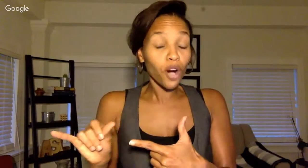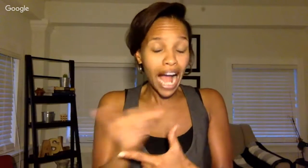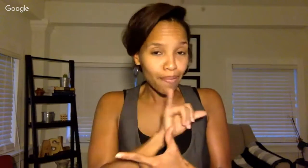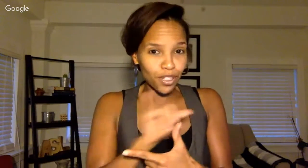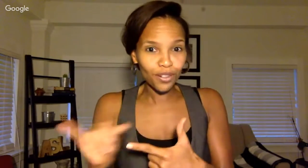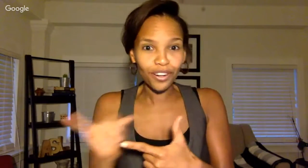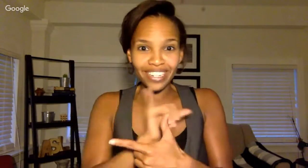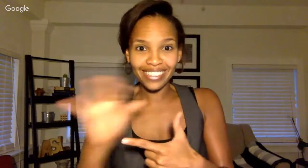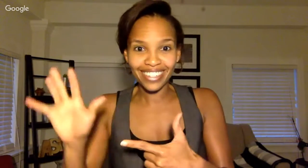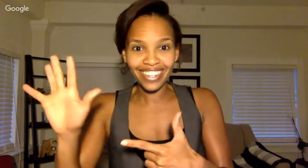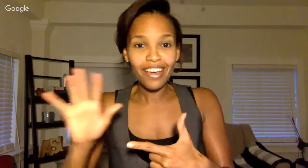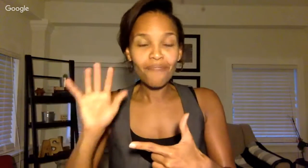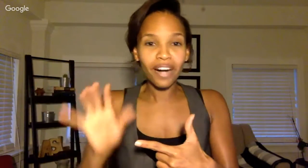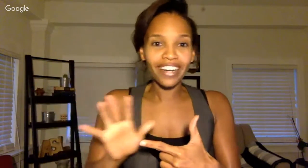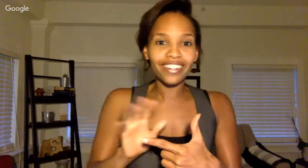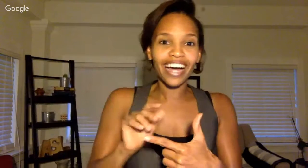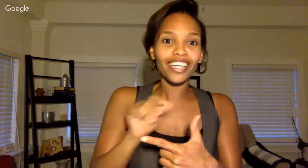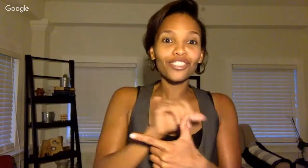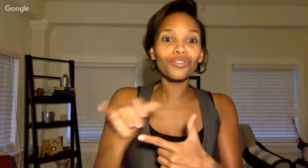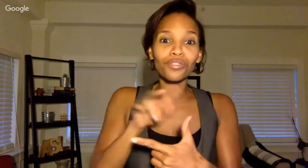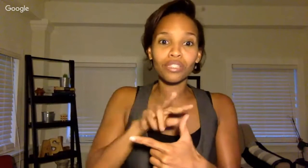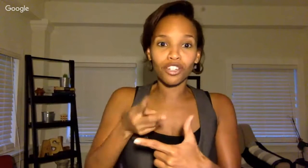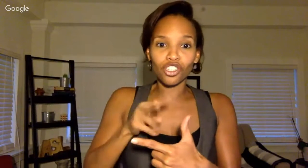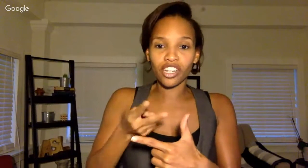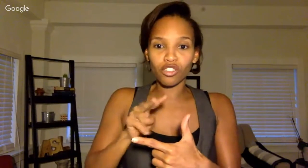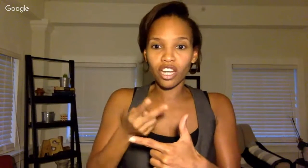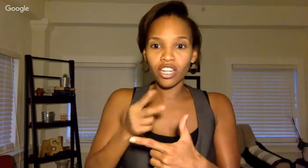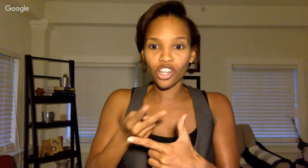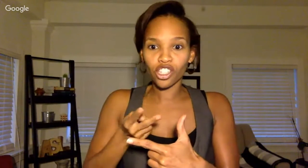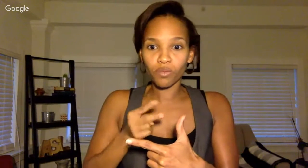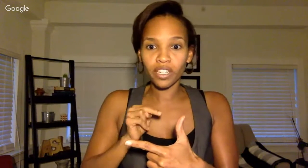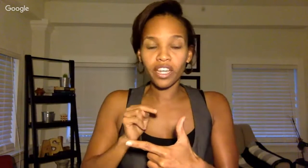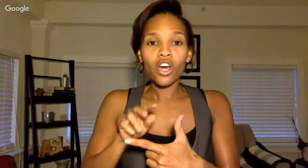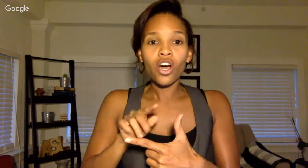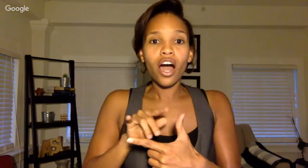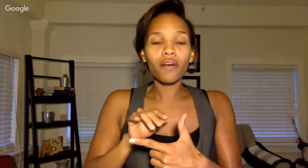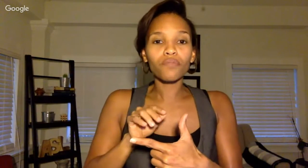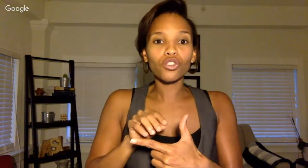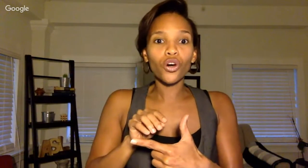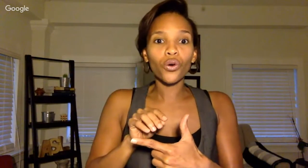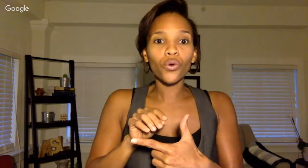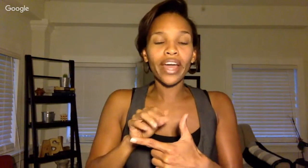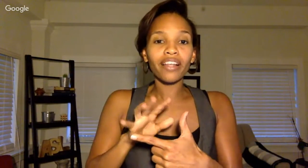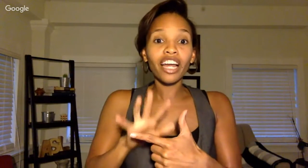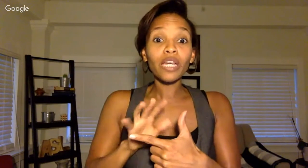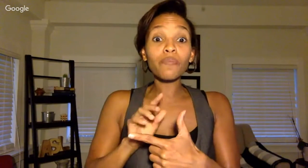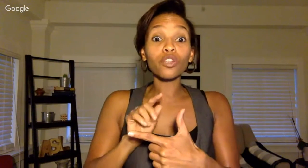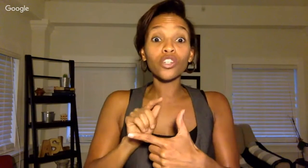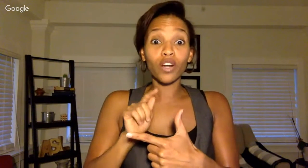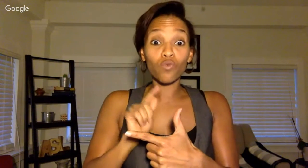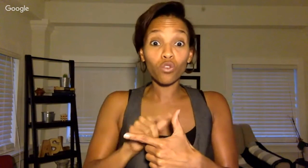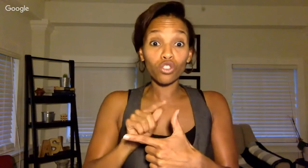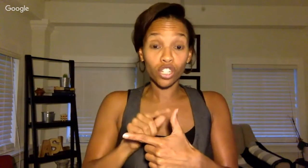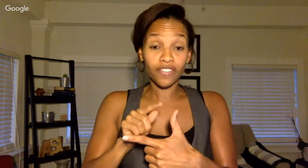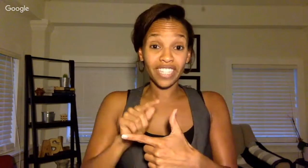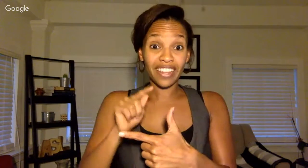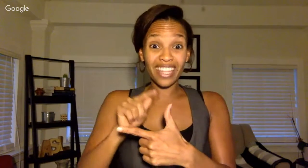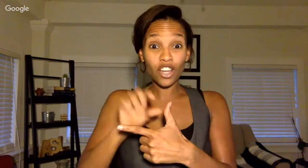perhaps erroneously, but I do use them interchangeably. So, and a lot of people look at role shifts and think the